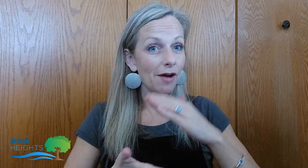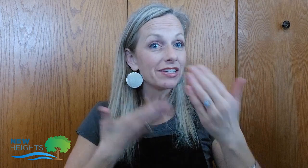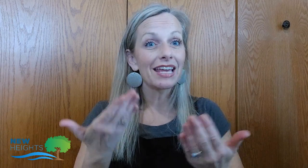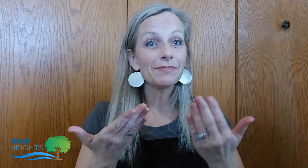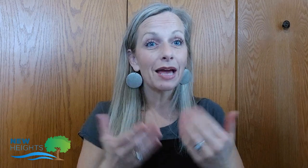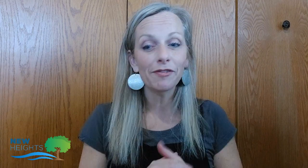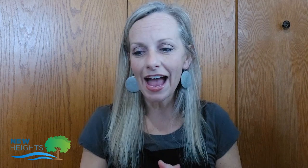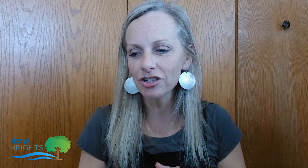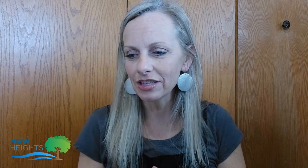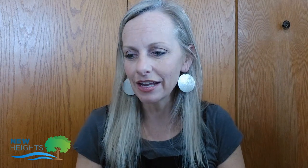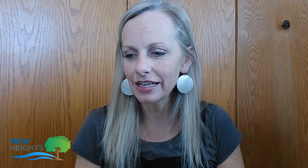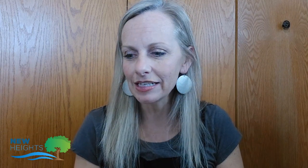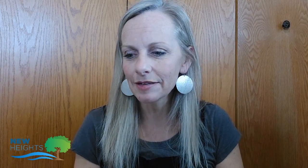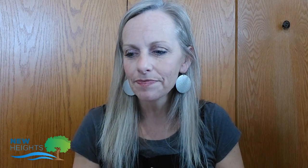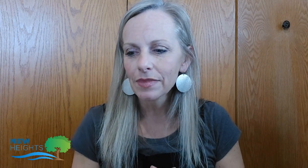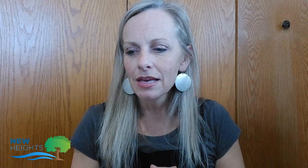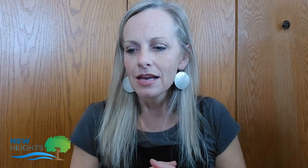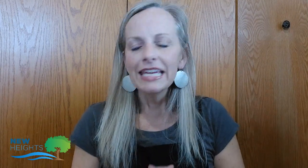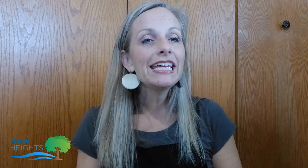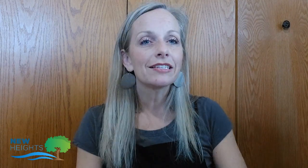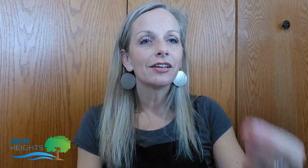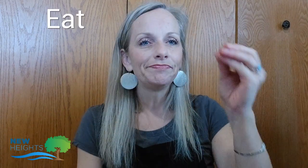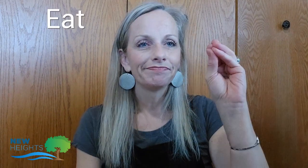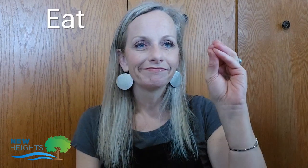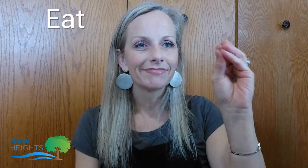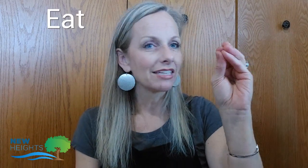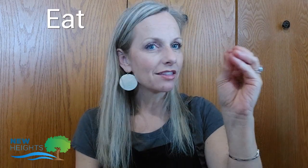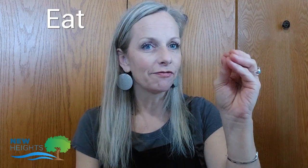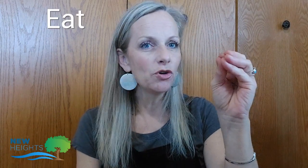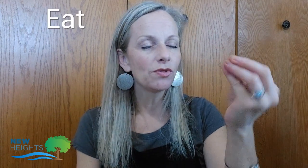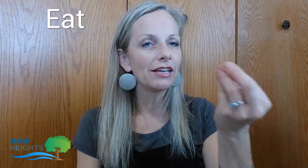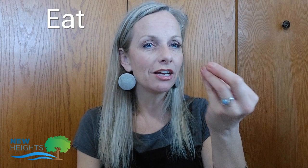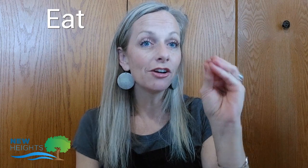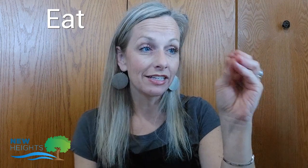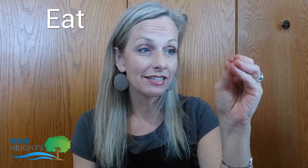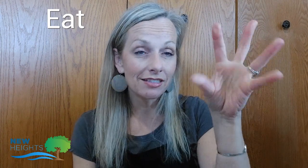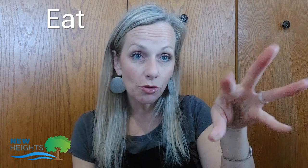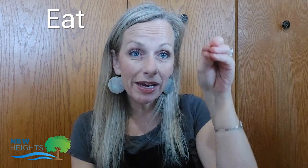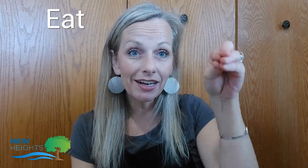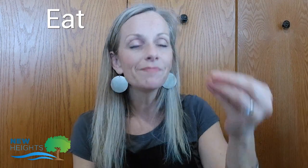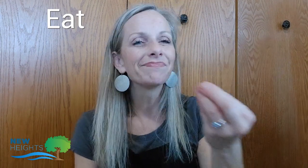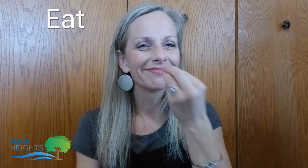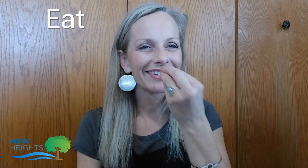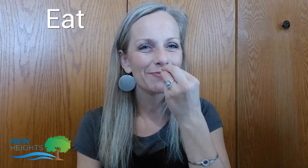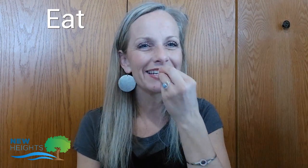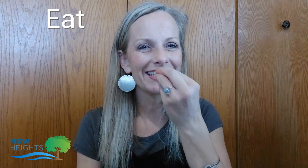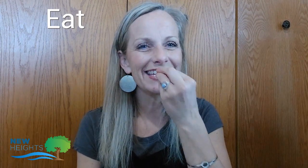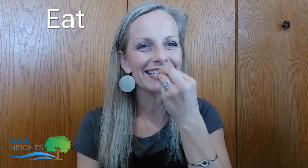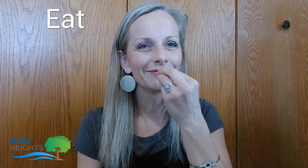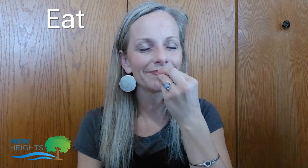the same type of action that it is. Eat. It's the food right here. It's you pick it up, but it's eat,